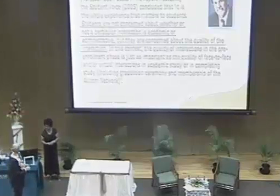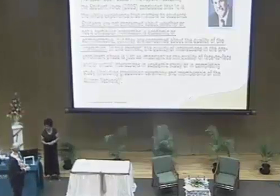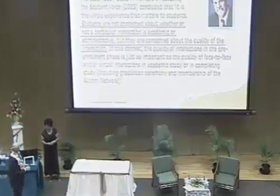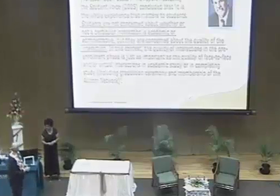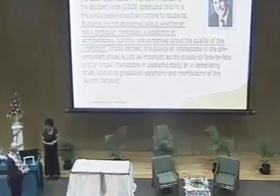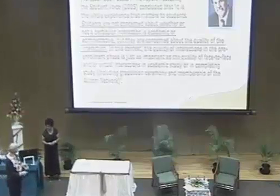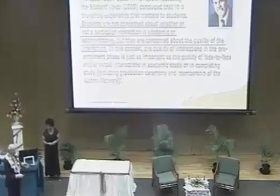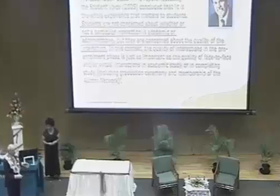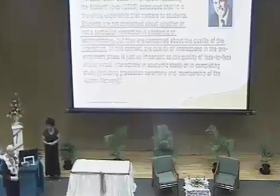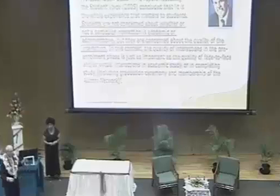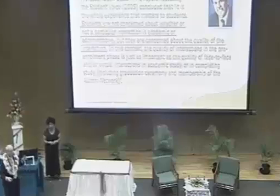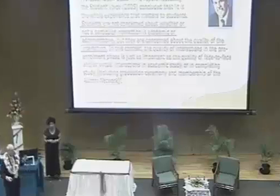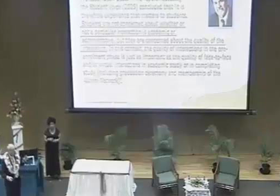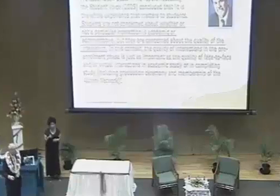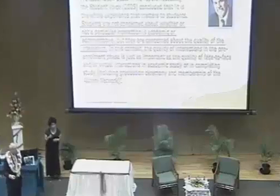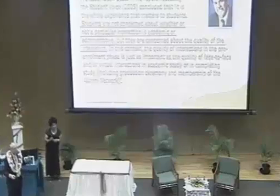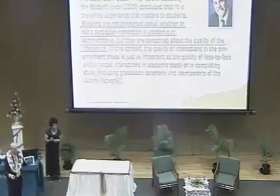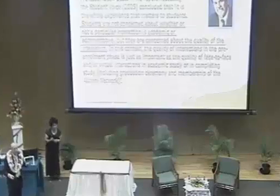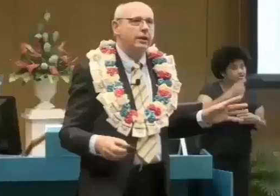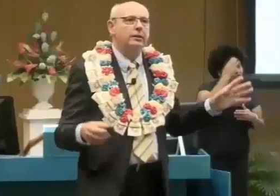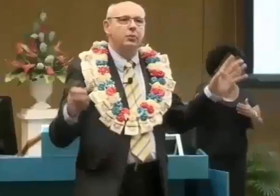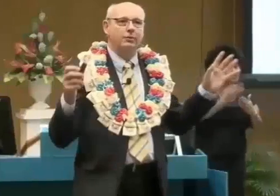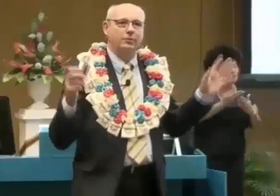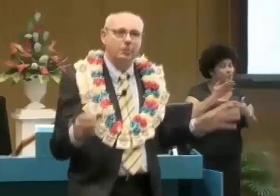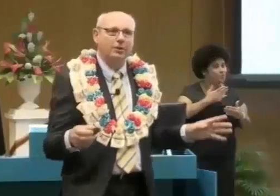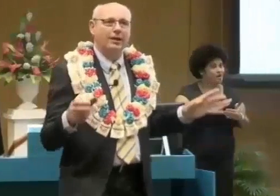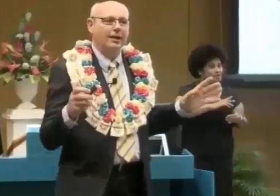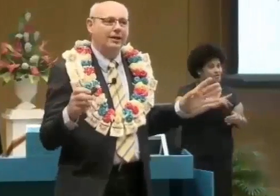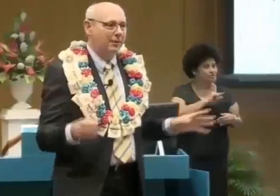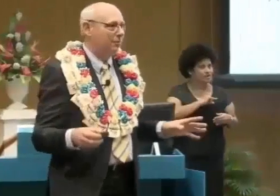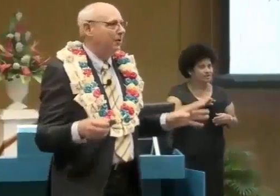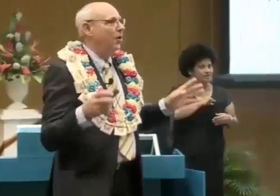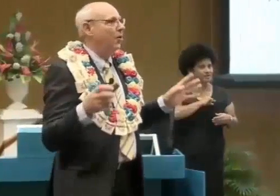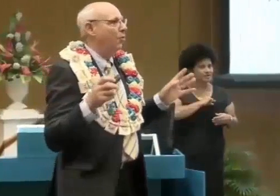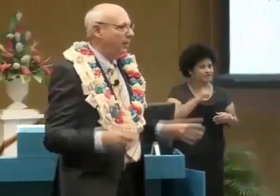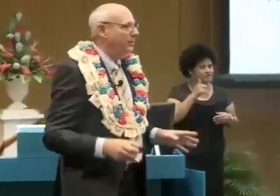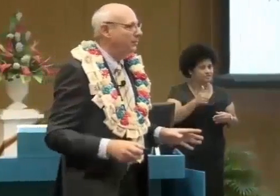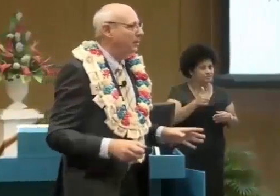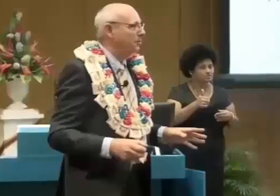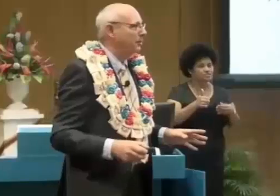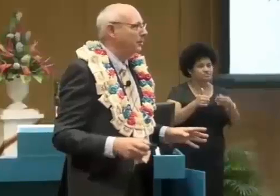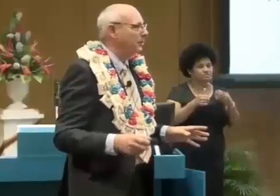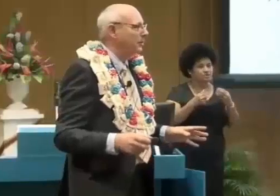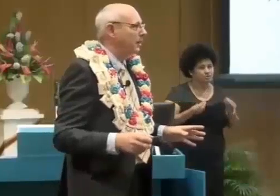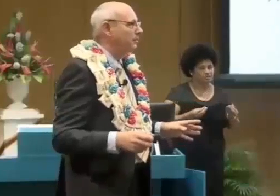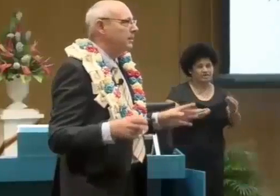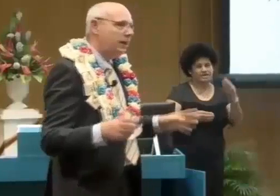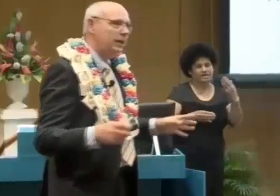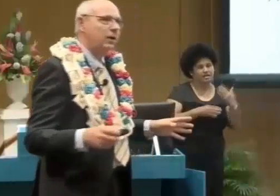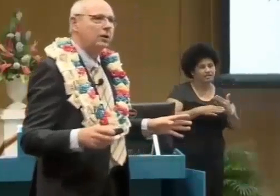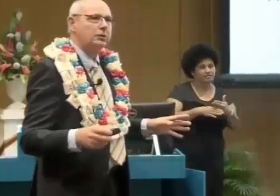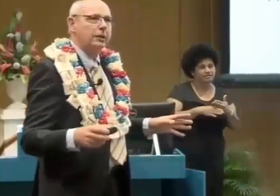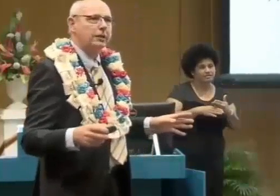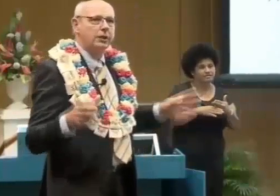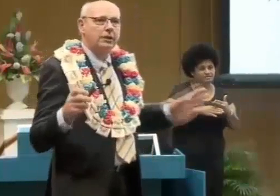But they want to just know about the quality. They just want to ensure that they're getting some help when they need some help.